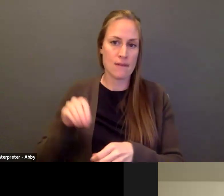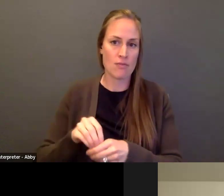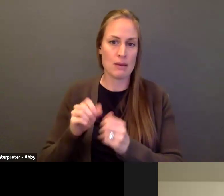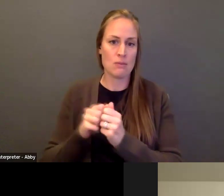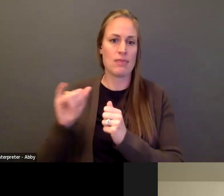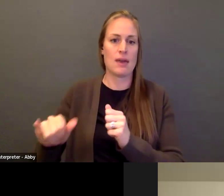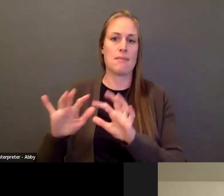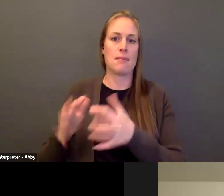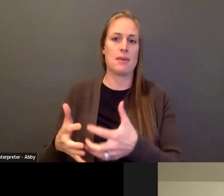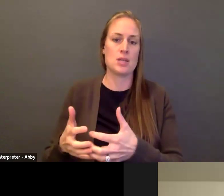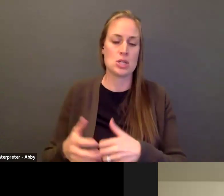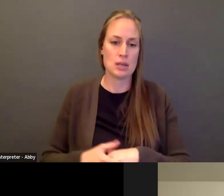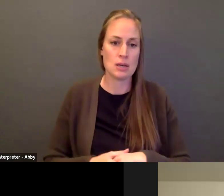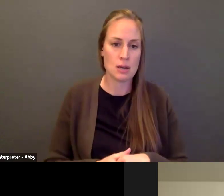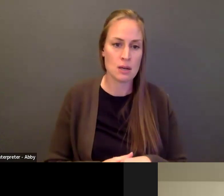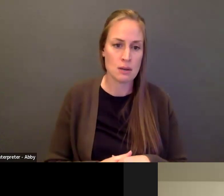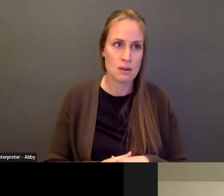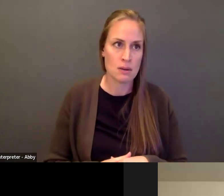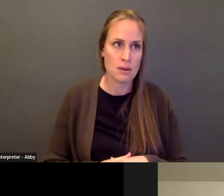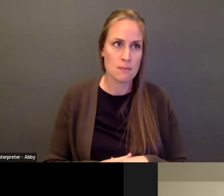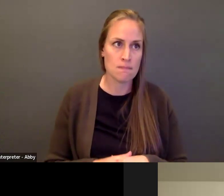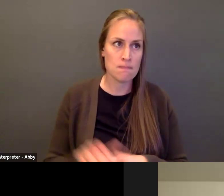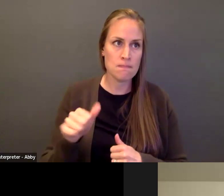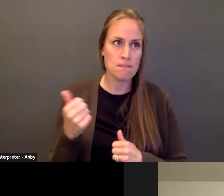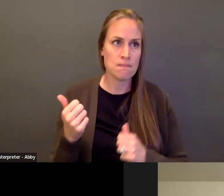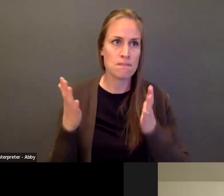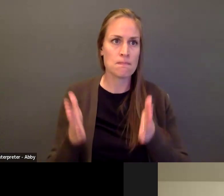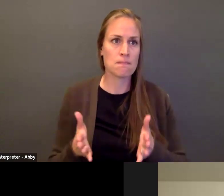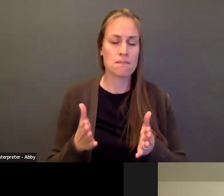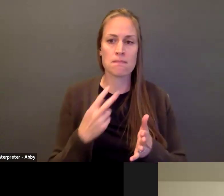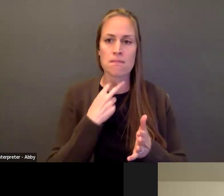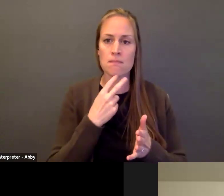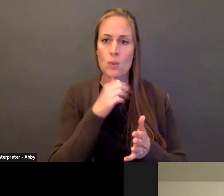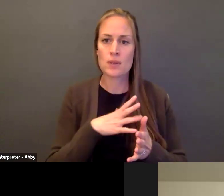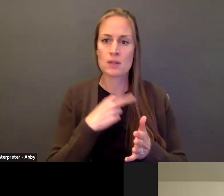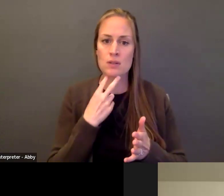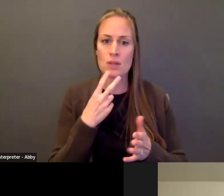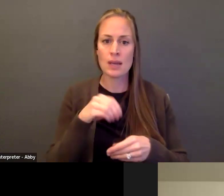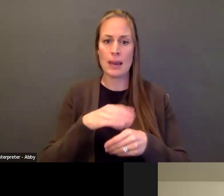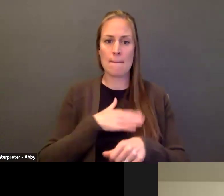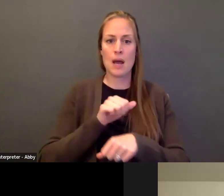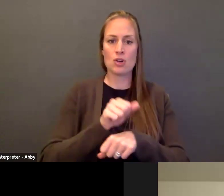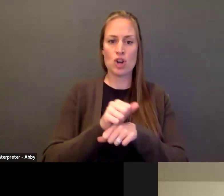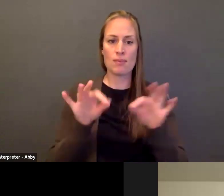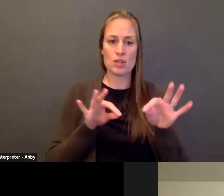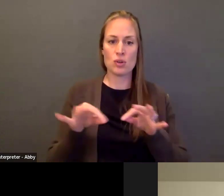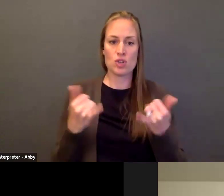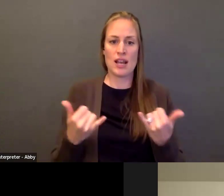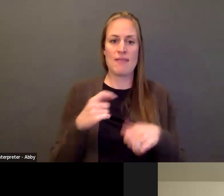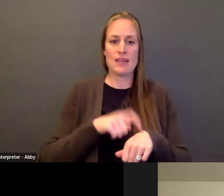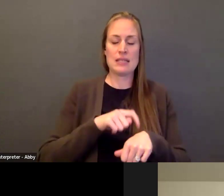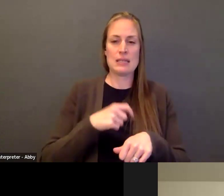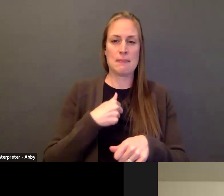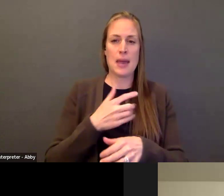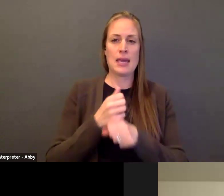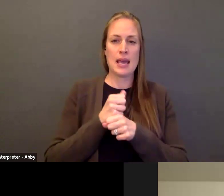details. In my job description at this point in time, I'm getting between 2 and maybe